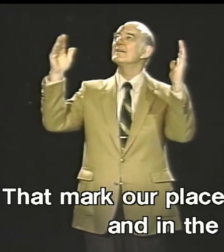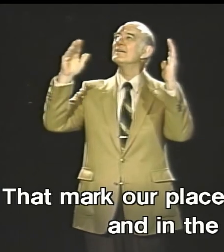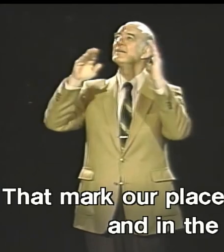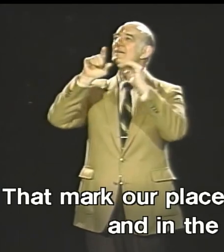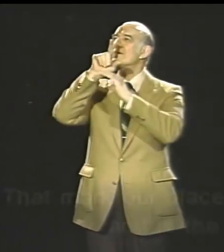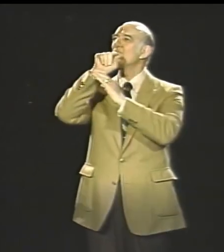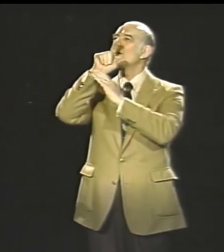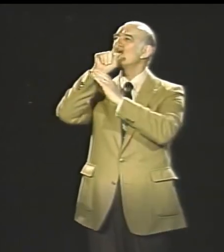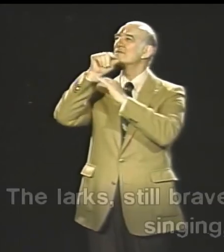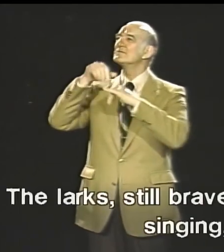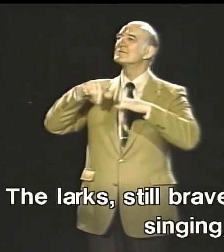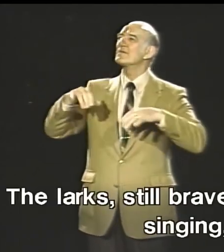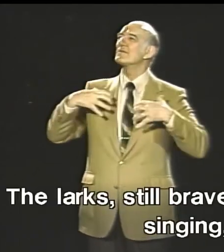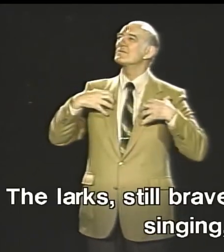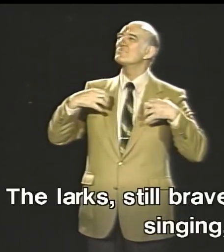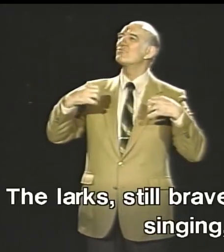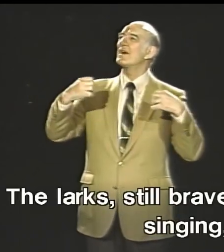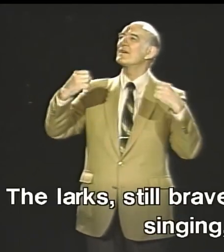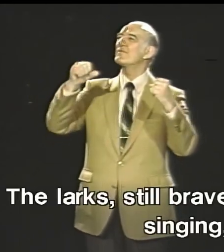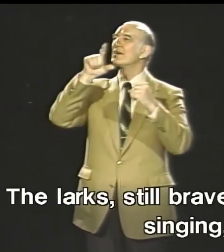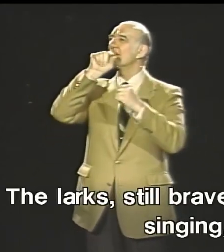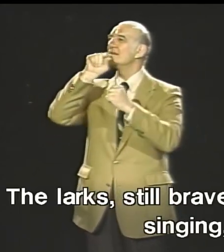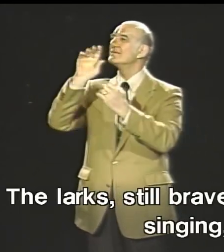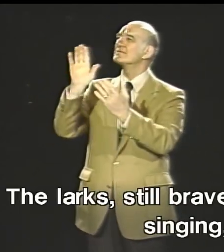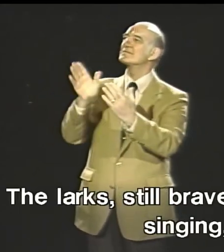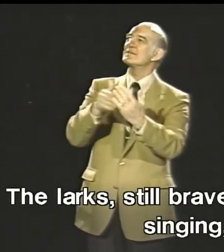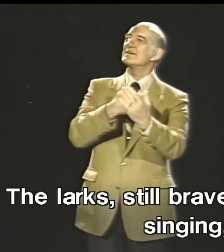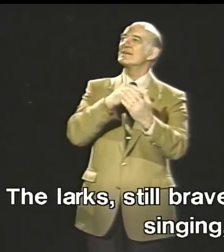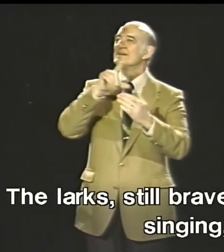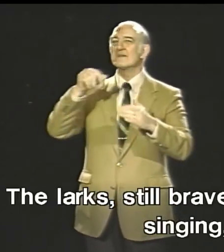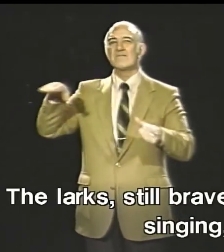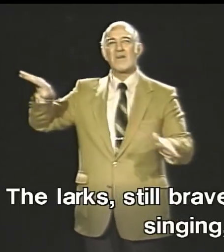sky, the larks, still bravely singing,